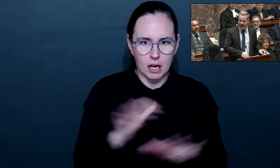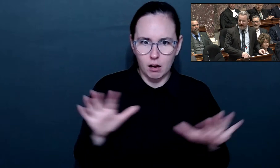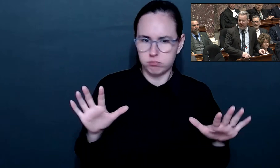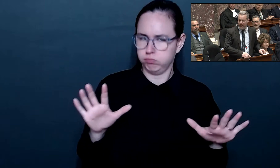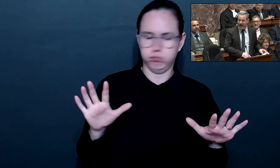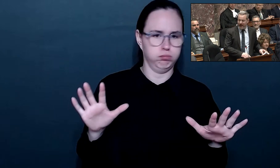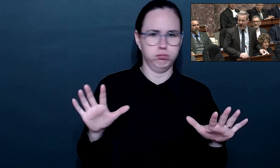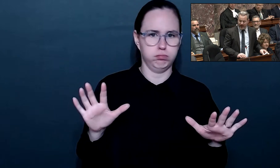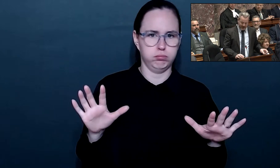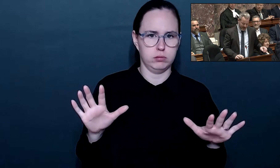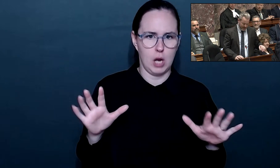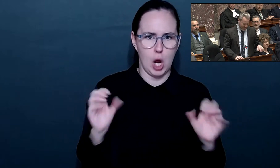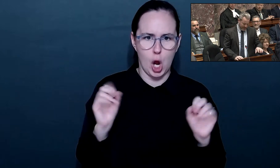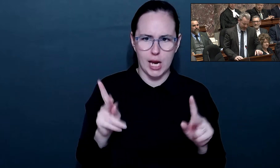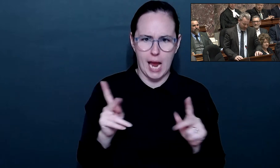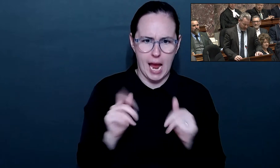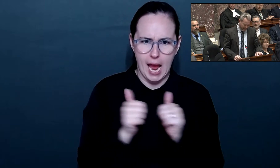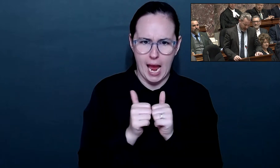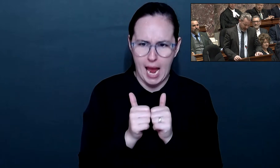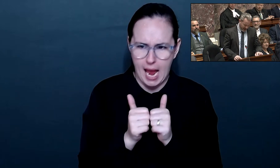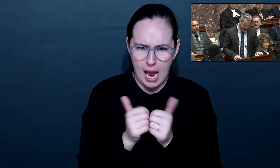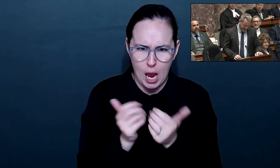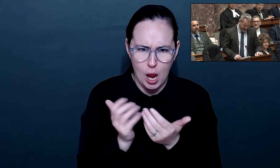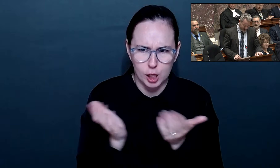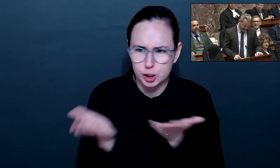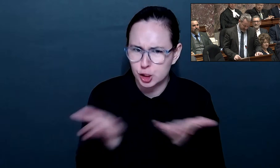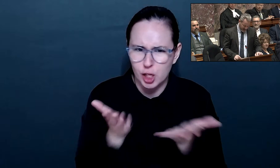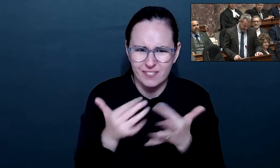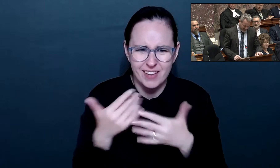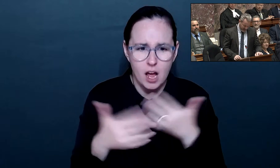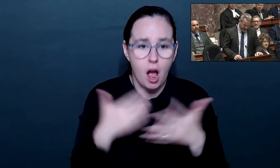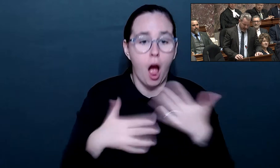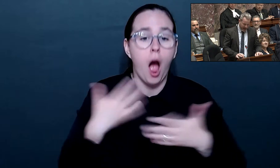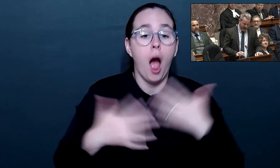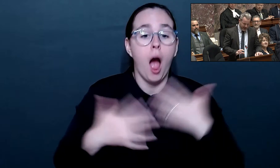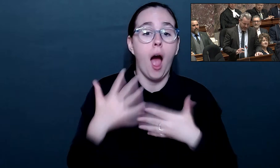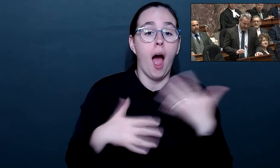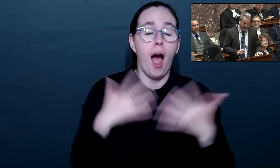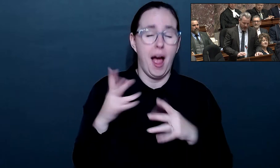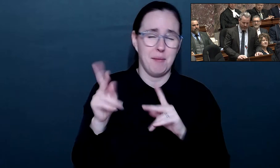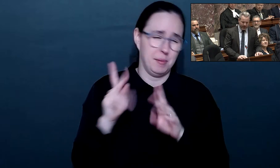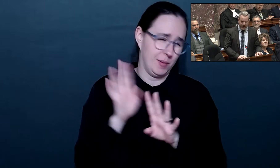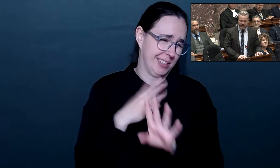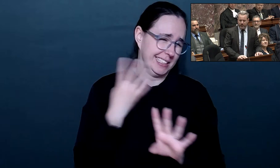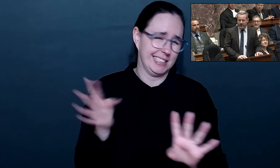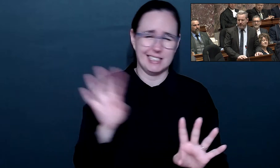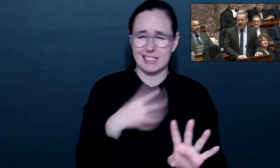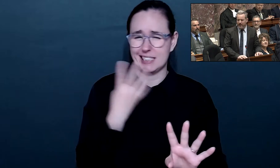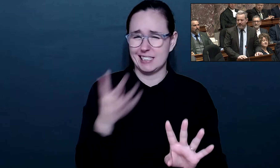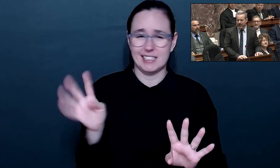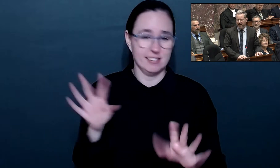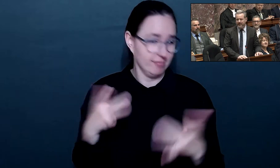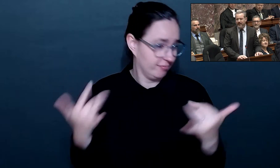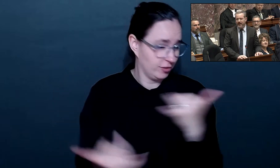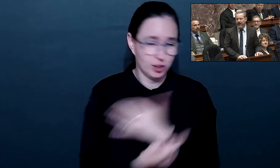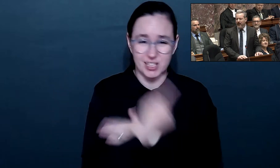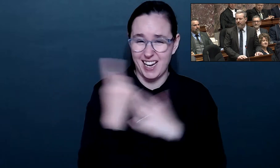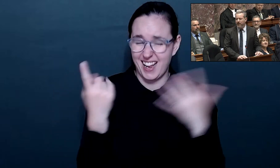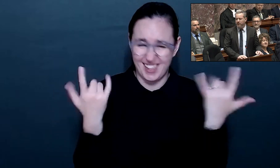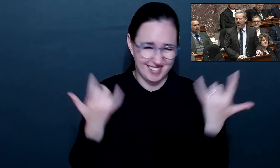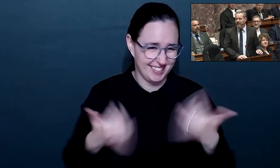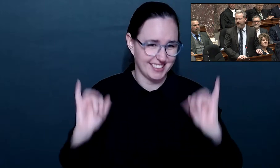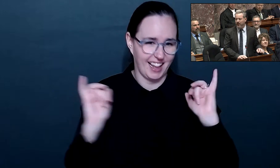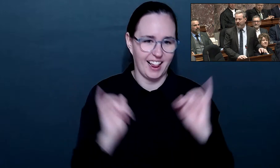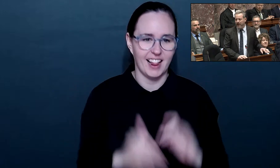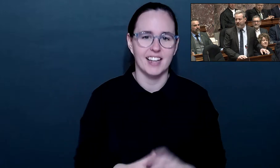were flooded by people even as of today. And Peter operated this restaurant until 1999